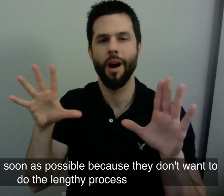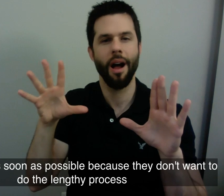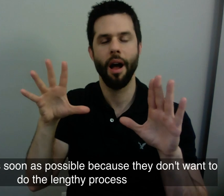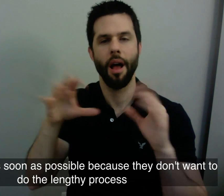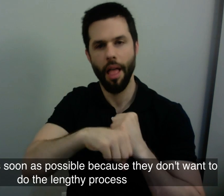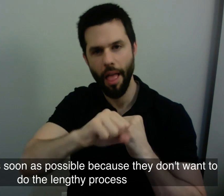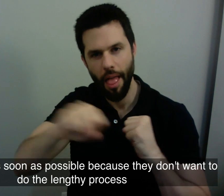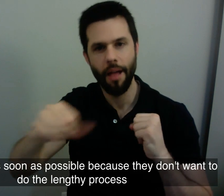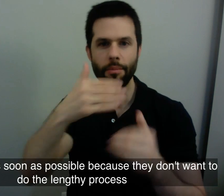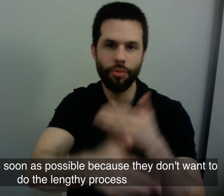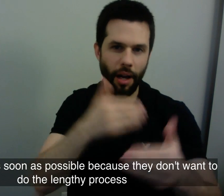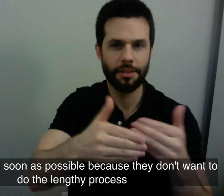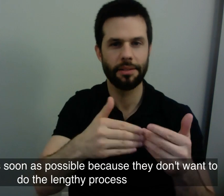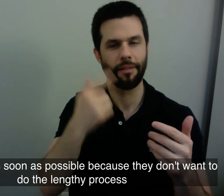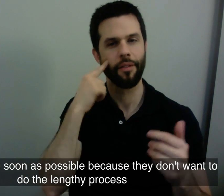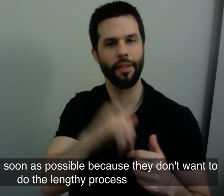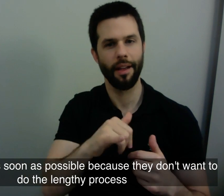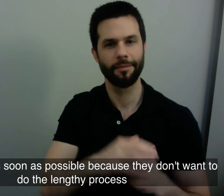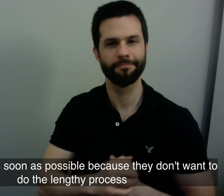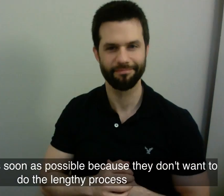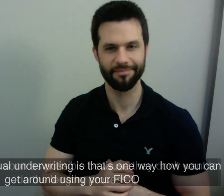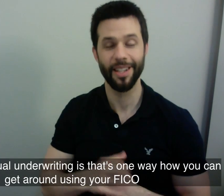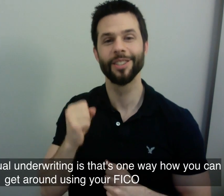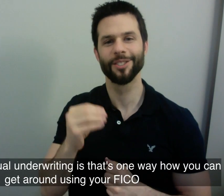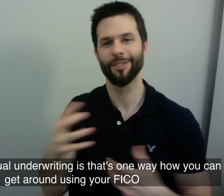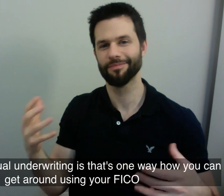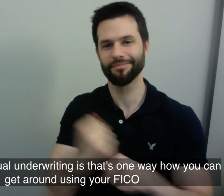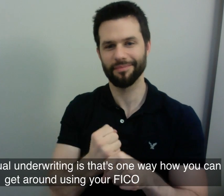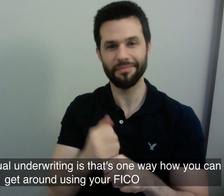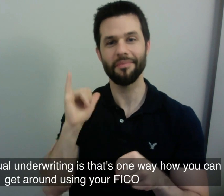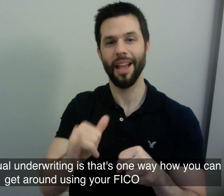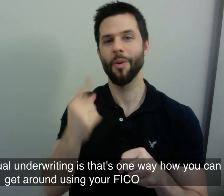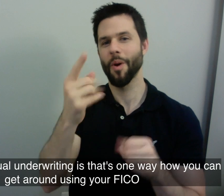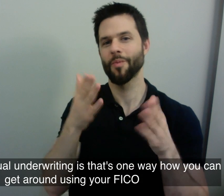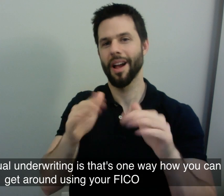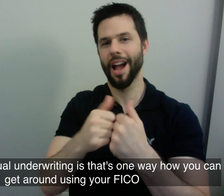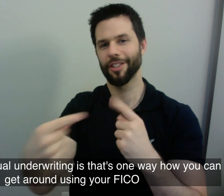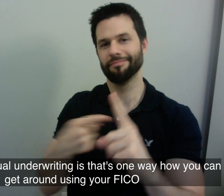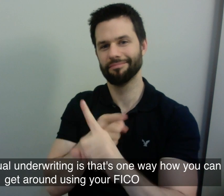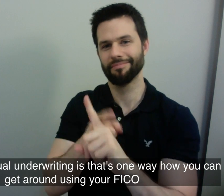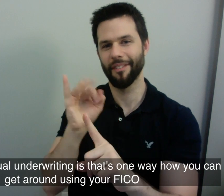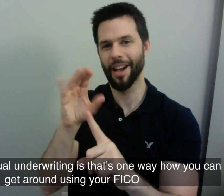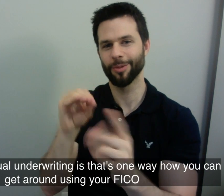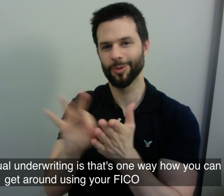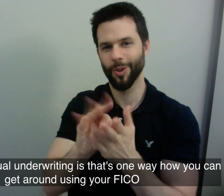soon as possible because they don't want to do the lengthy process that manual underwriting is. So that's one way how you